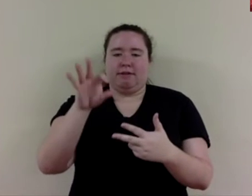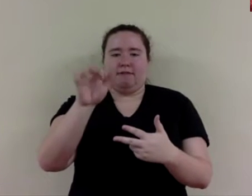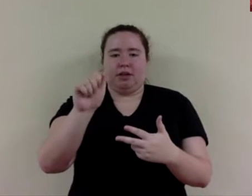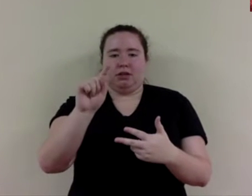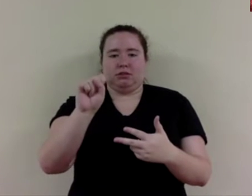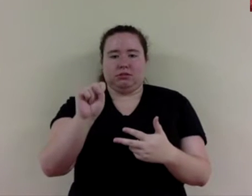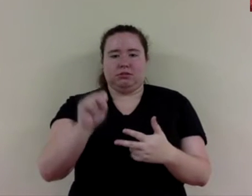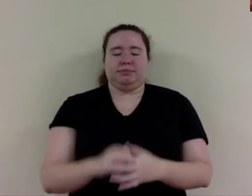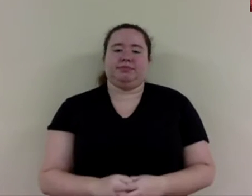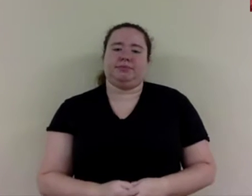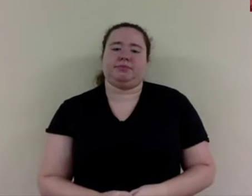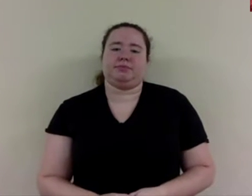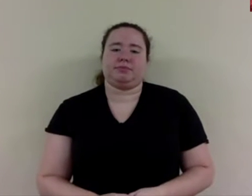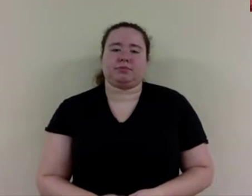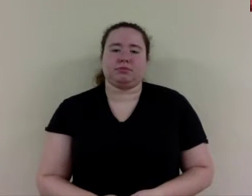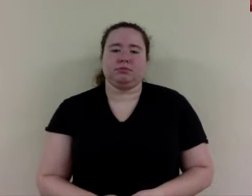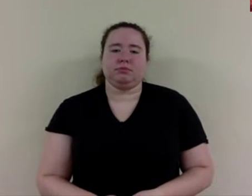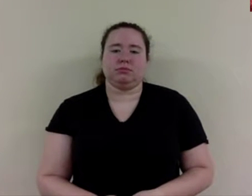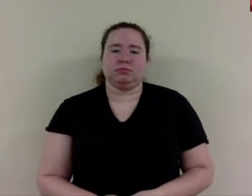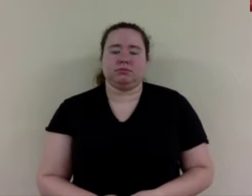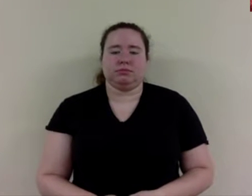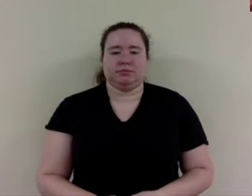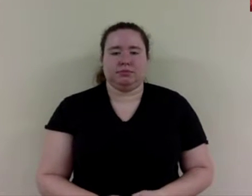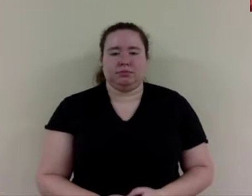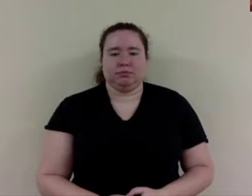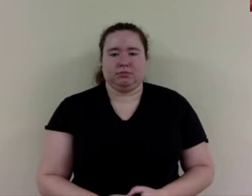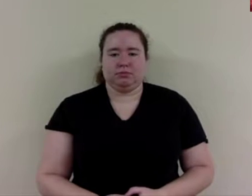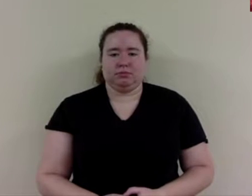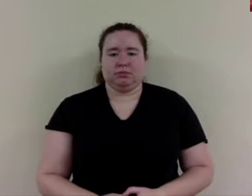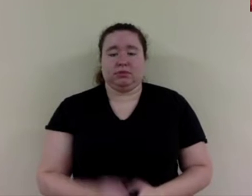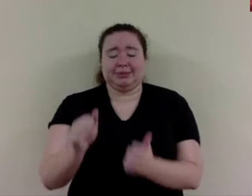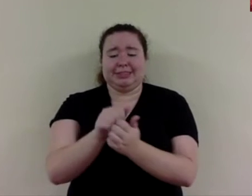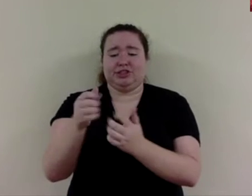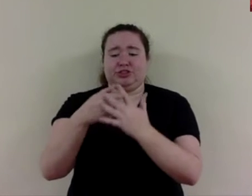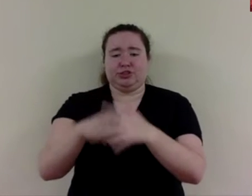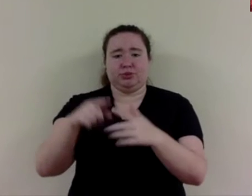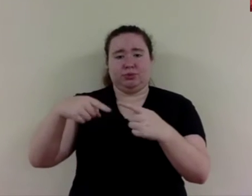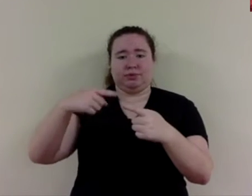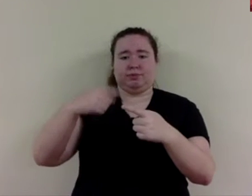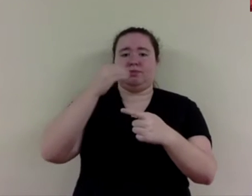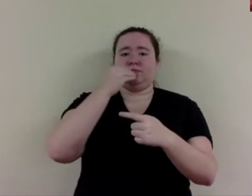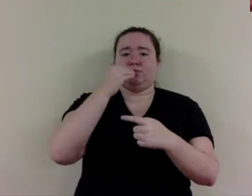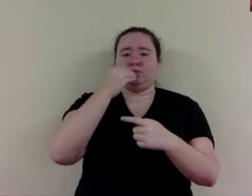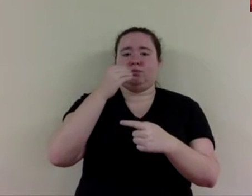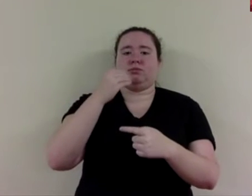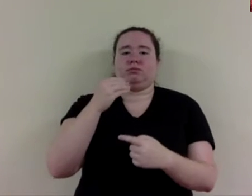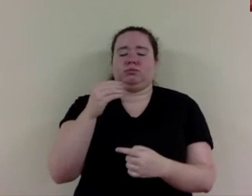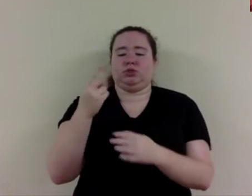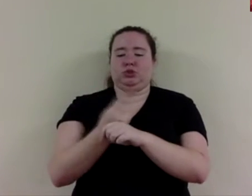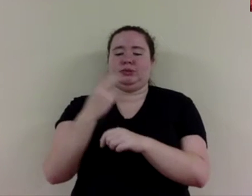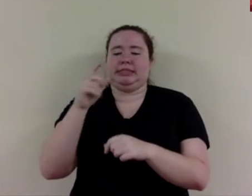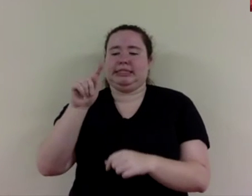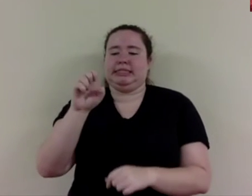or lipids along the way. When food enters your mouth, digestion starts. You use your teeth to physically or